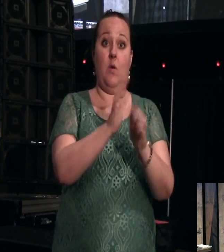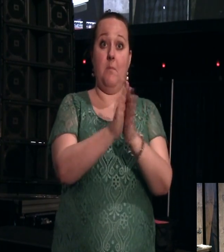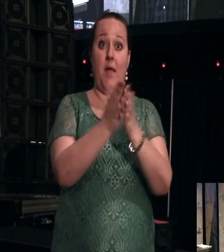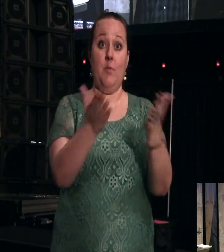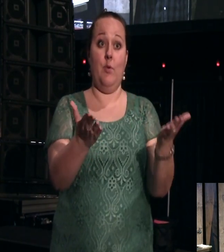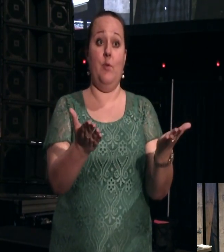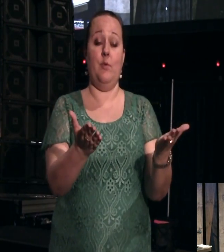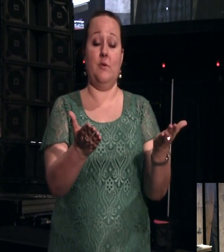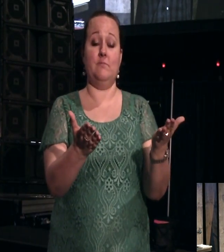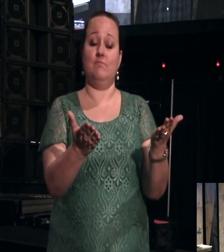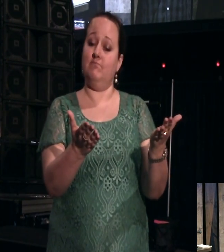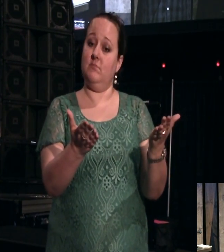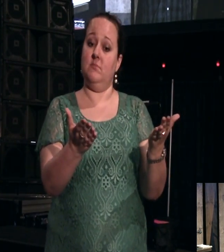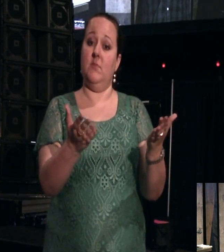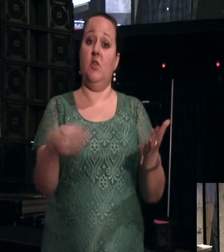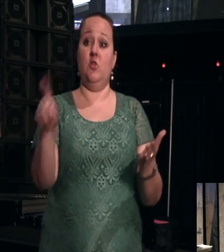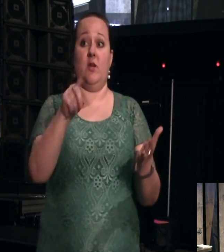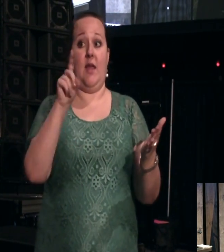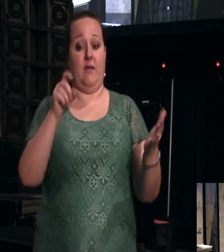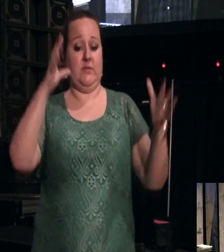to read the Bible all the way through,